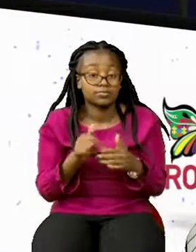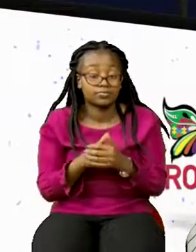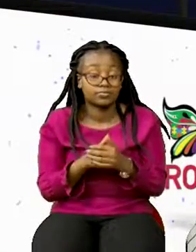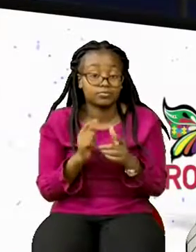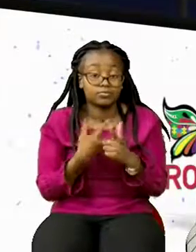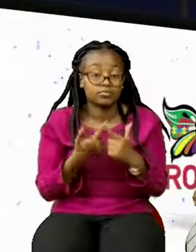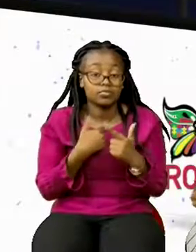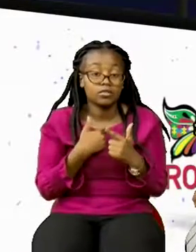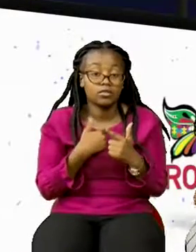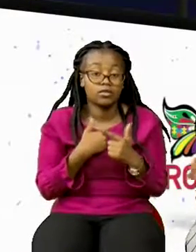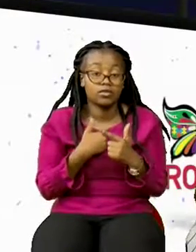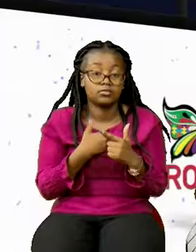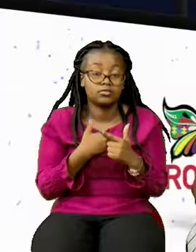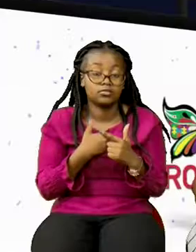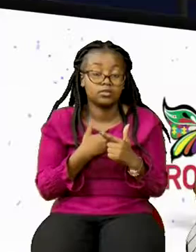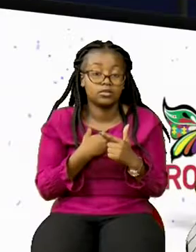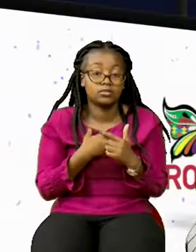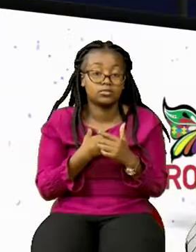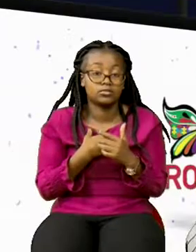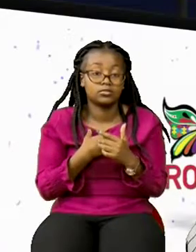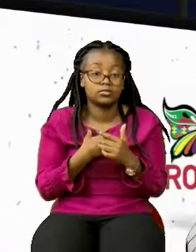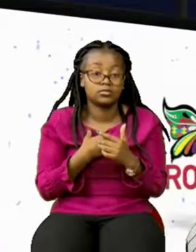that, and then we also have obsessive